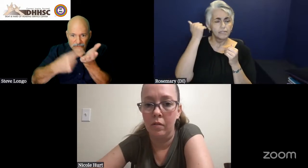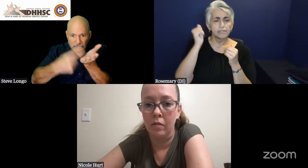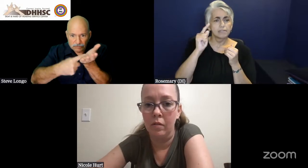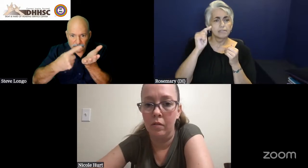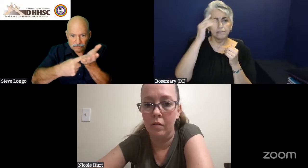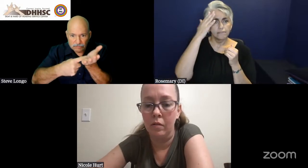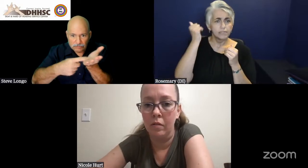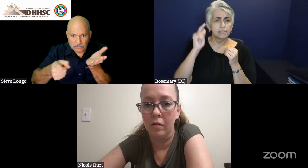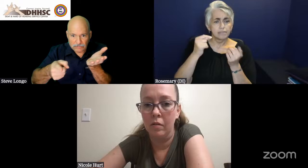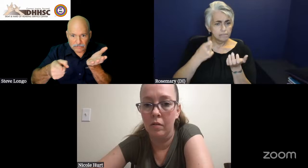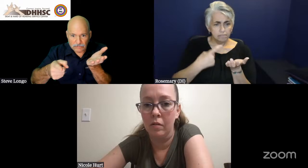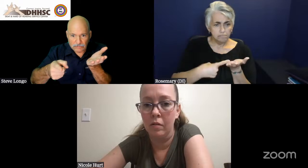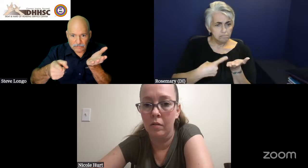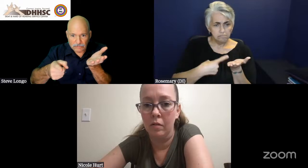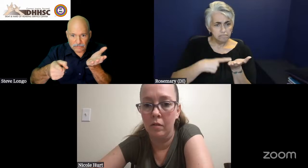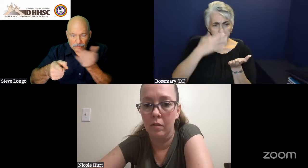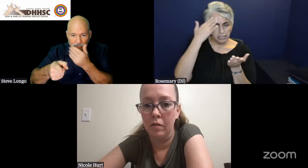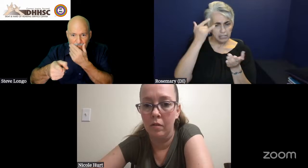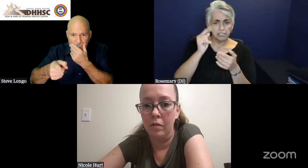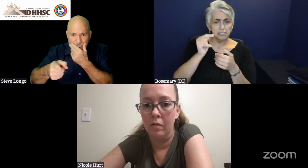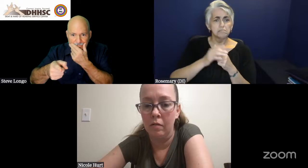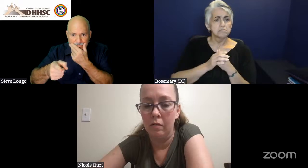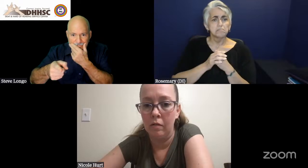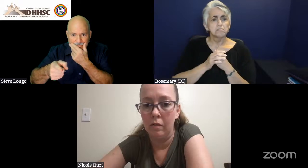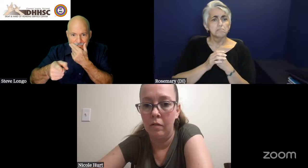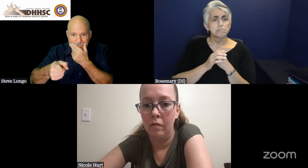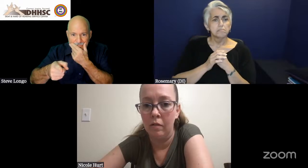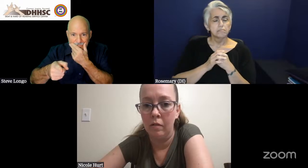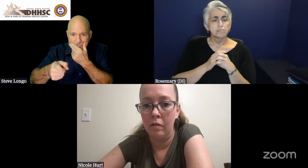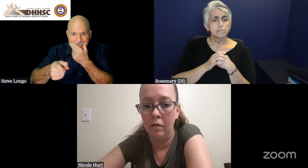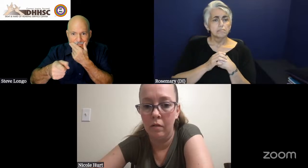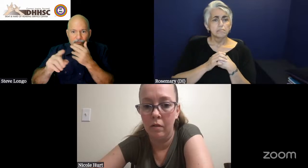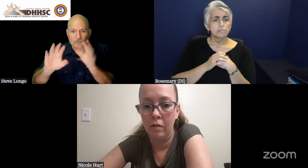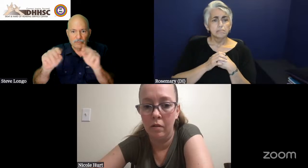No, forget it. Somebody said, forget it, forget it.